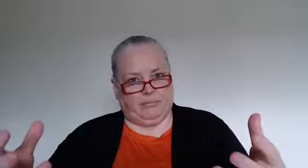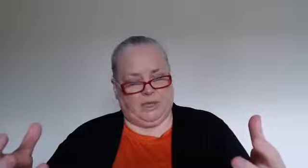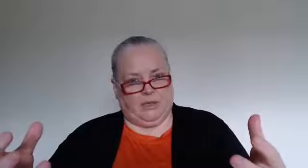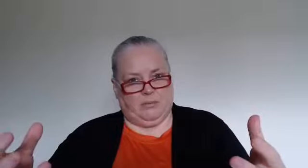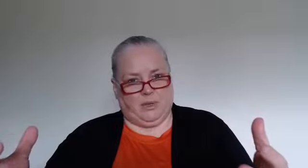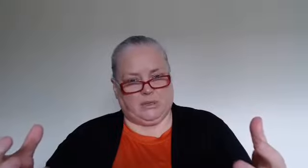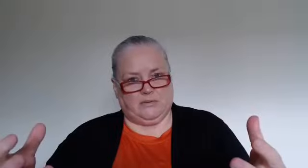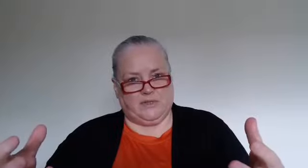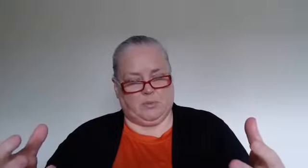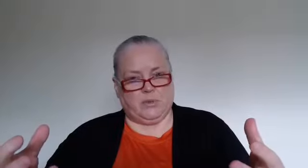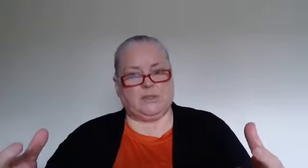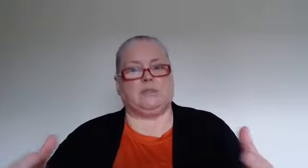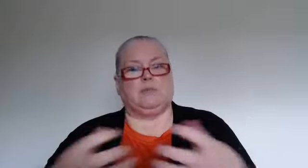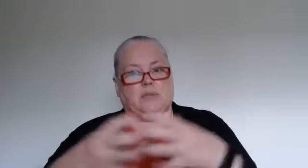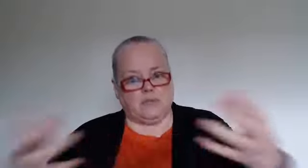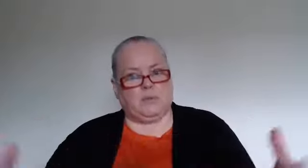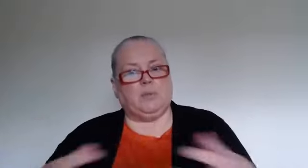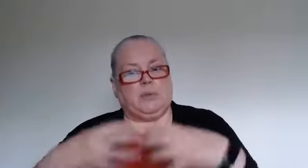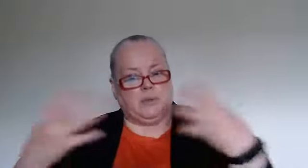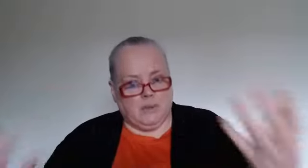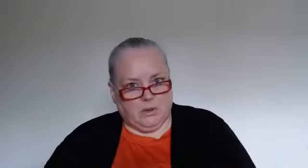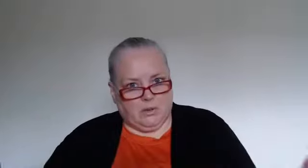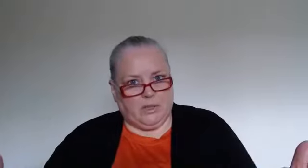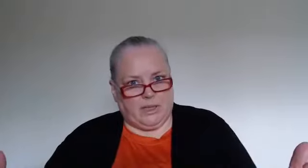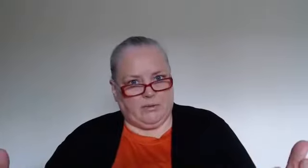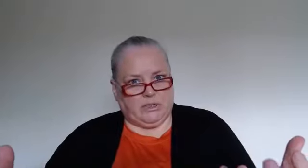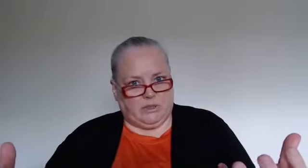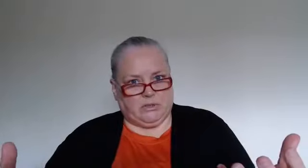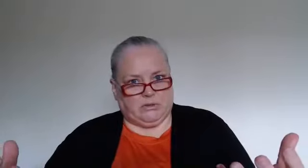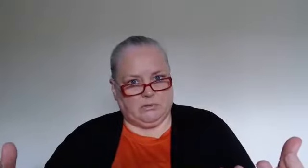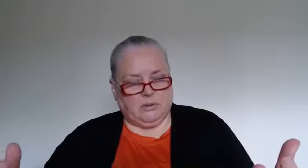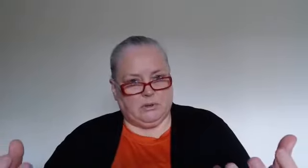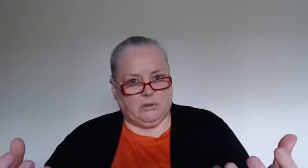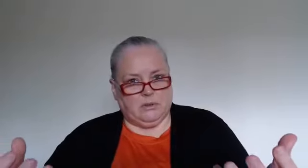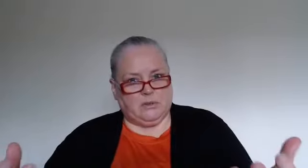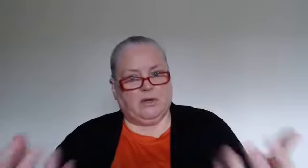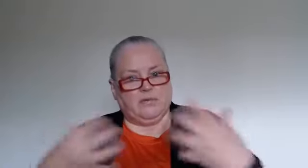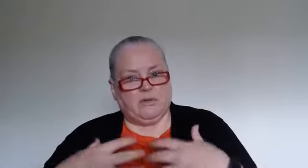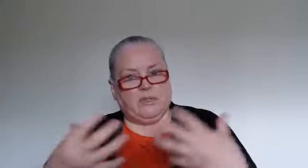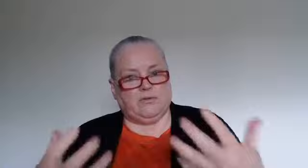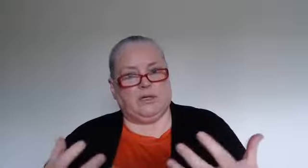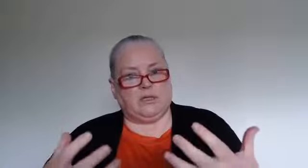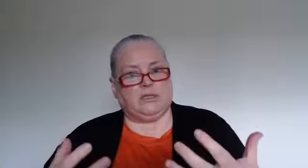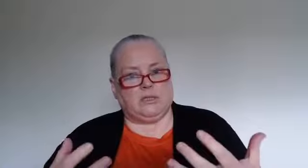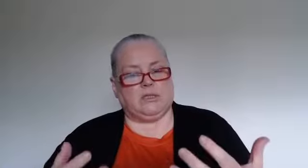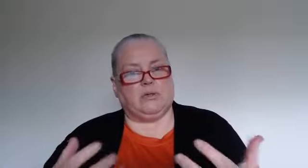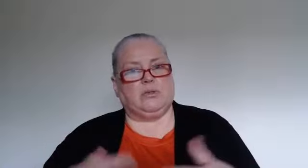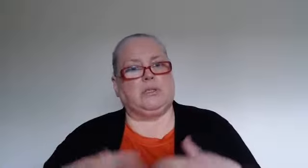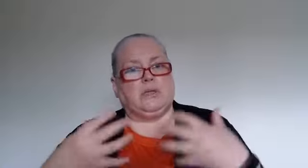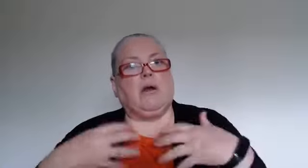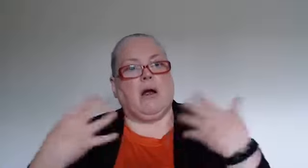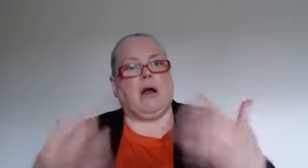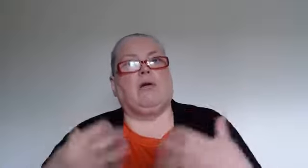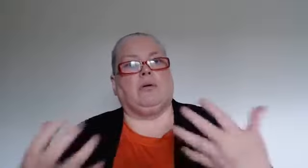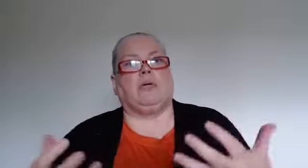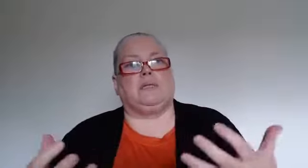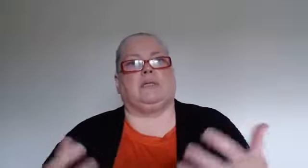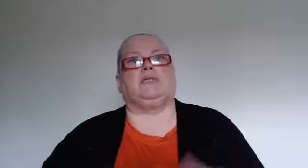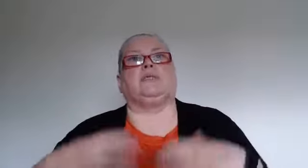the positive support system. These people, who can I reach out to? So if there is financial insecurity there are organisations, there